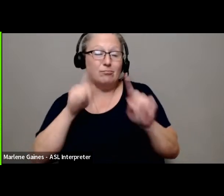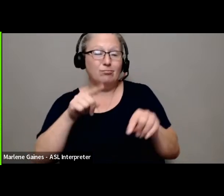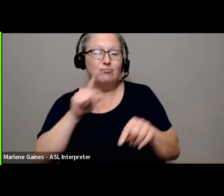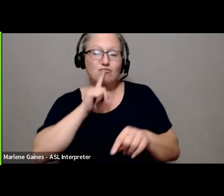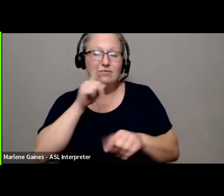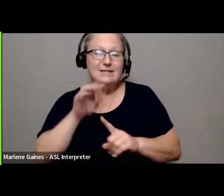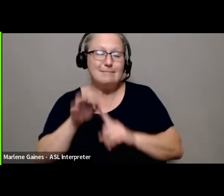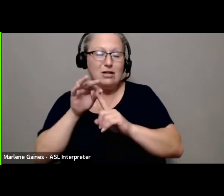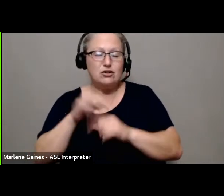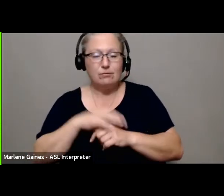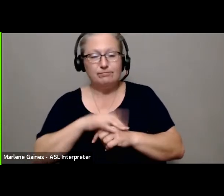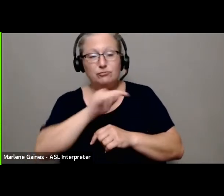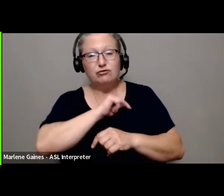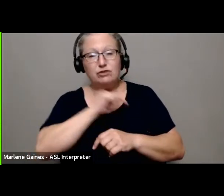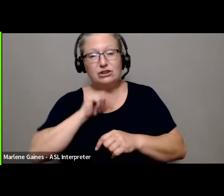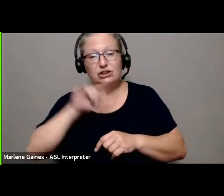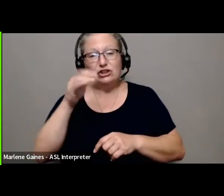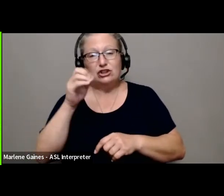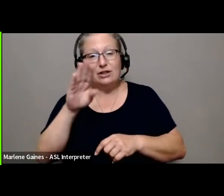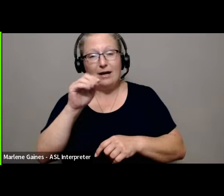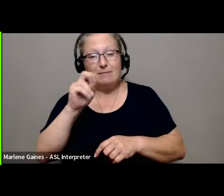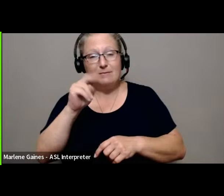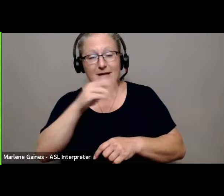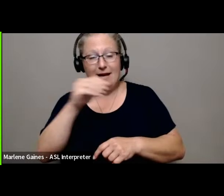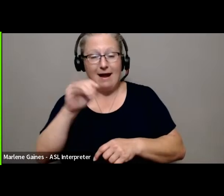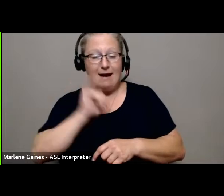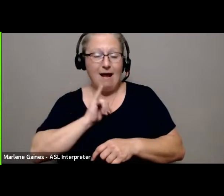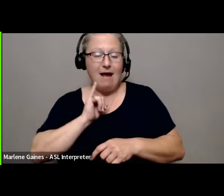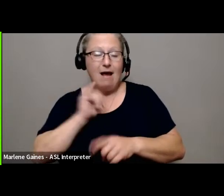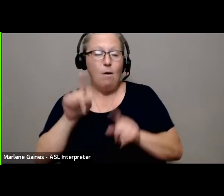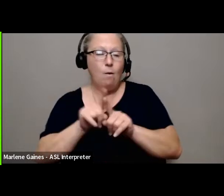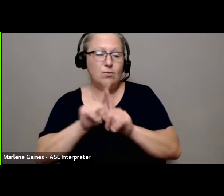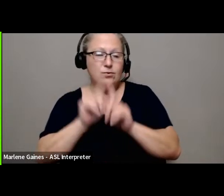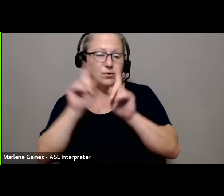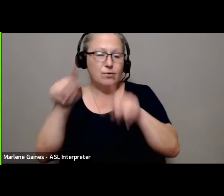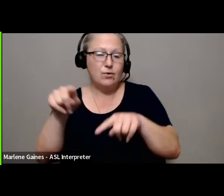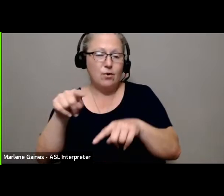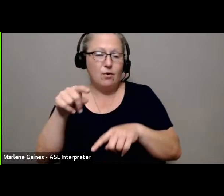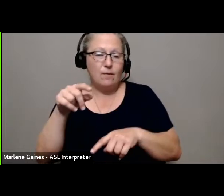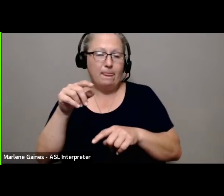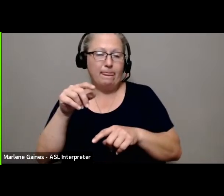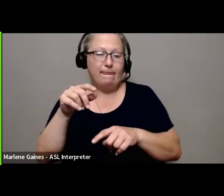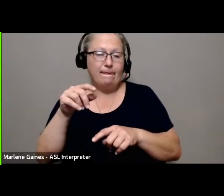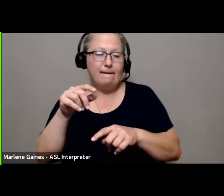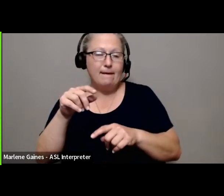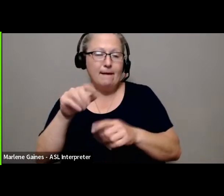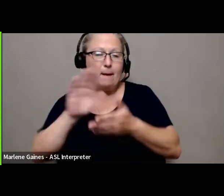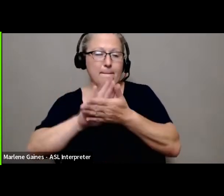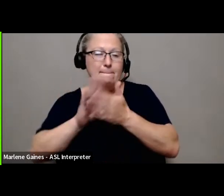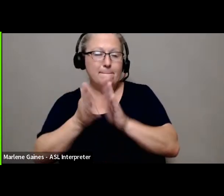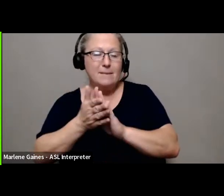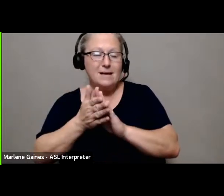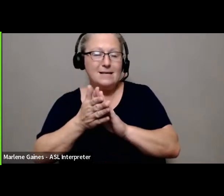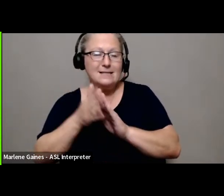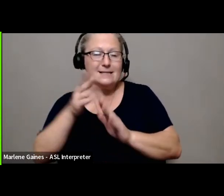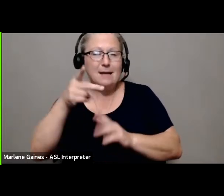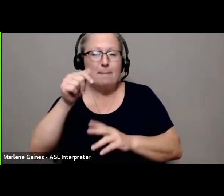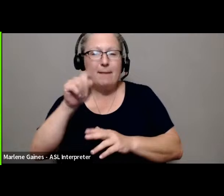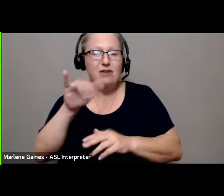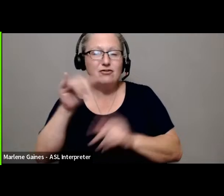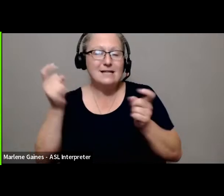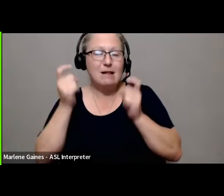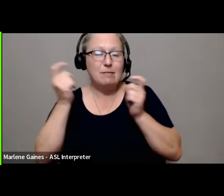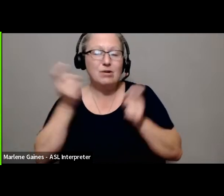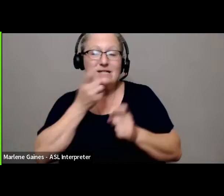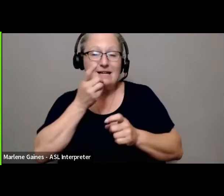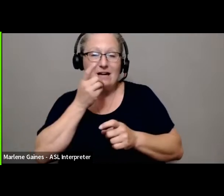special. Trustee Jacobson and I know we also went to the Peace Pantry celebration dinner,